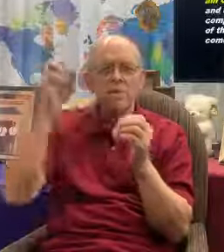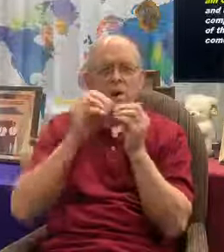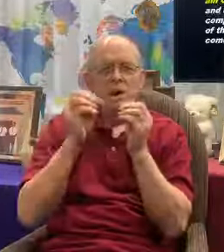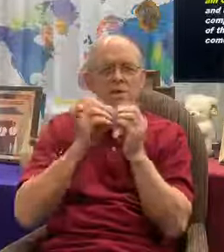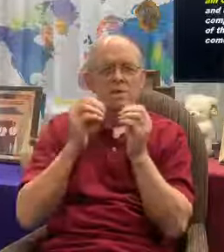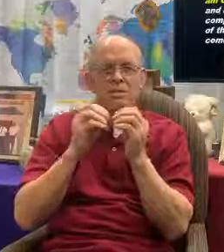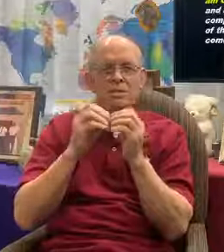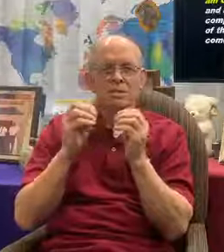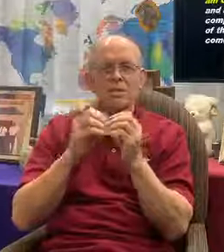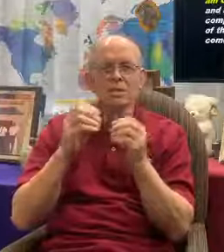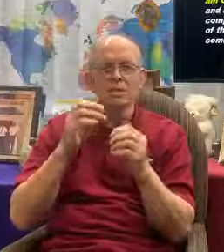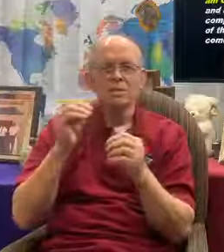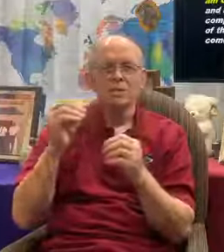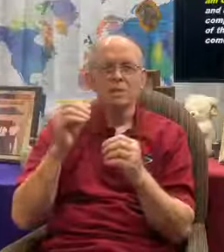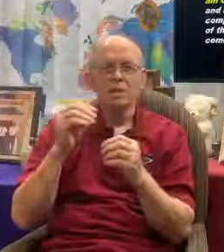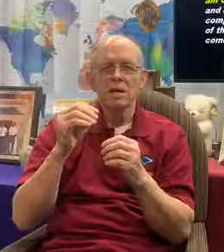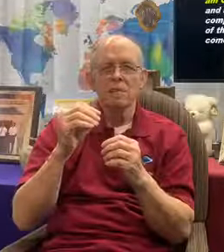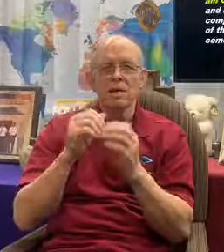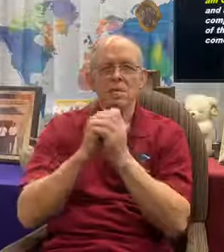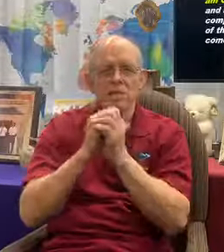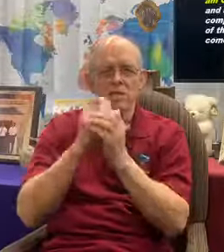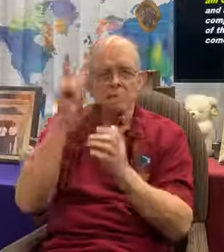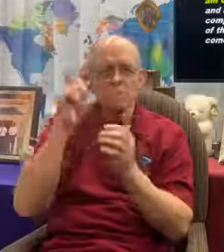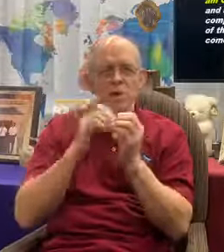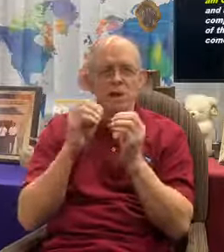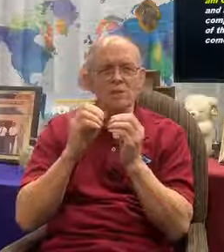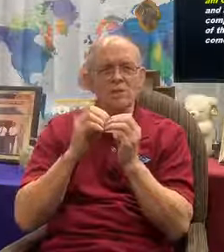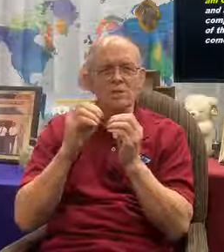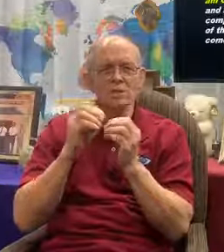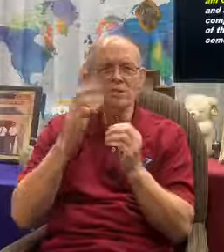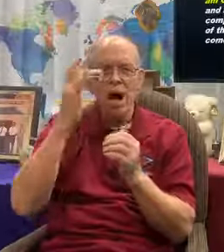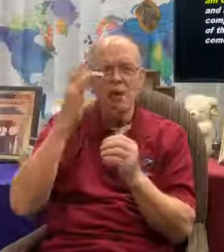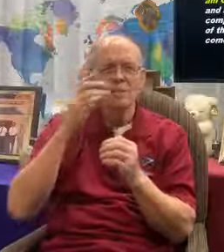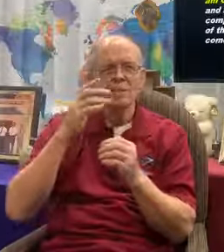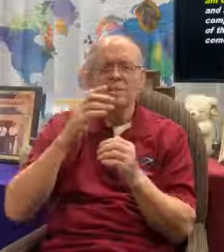more, and worship Him more. What?